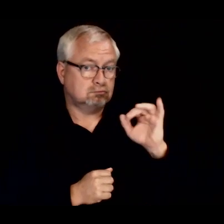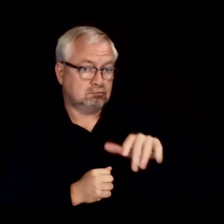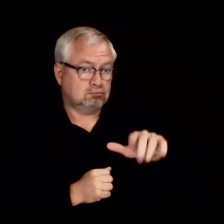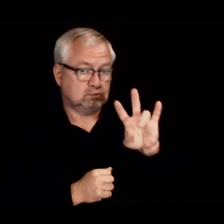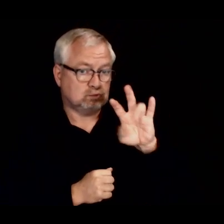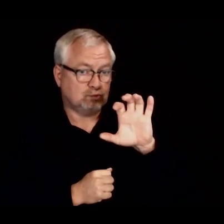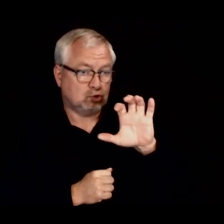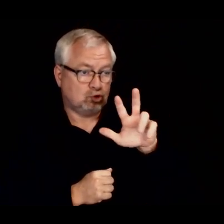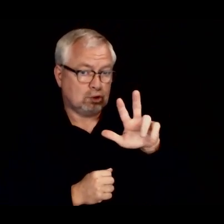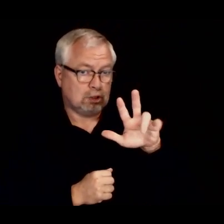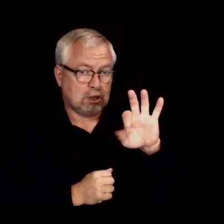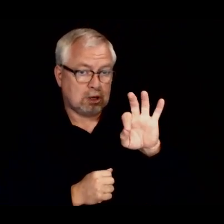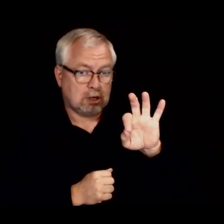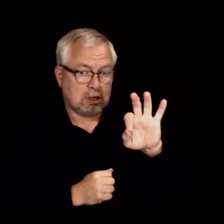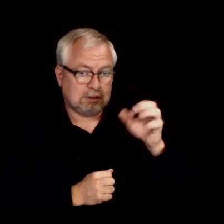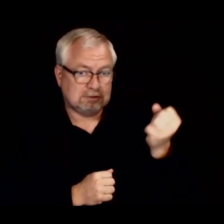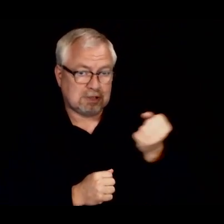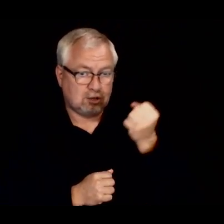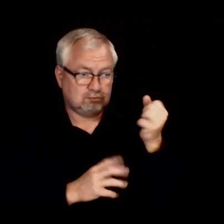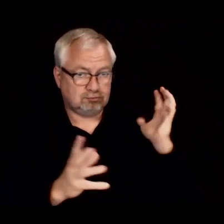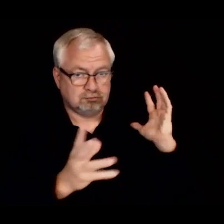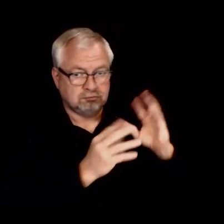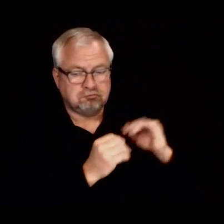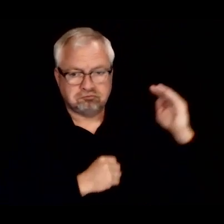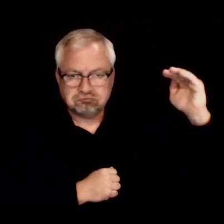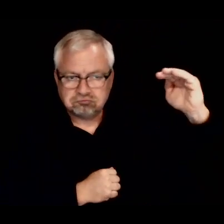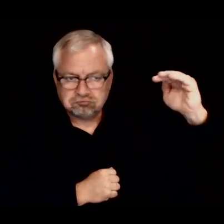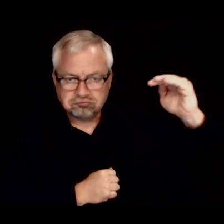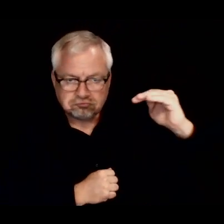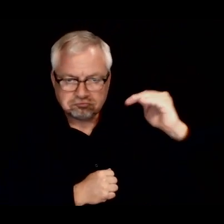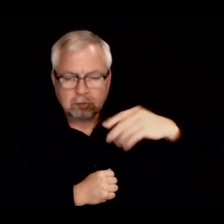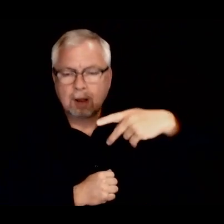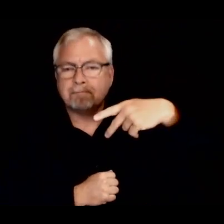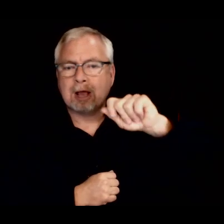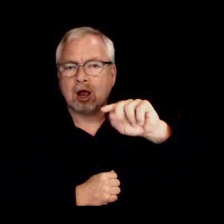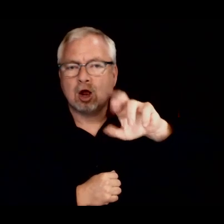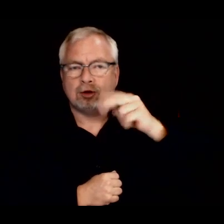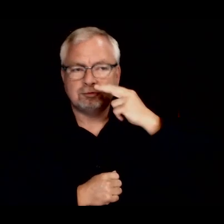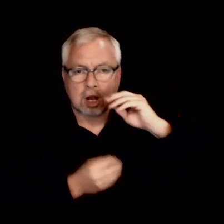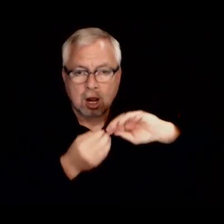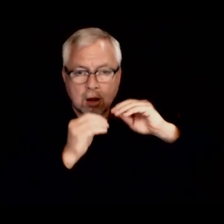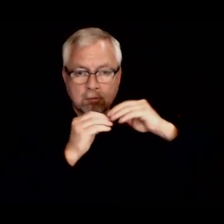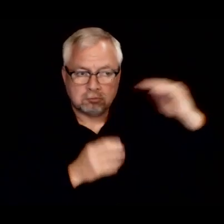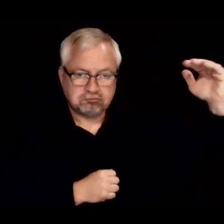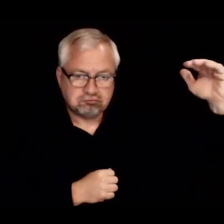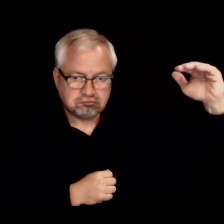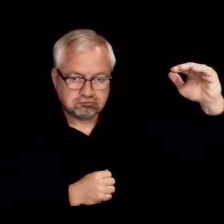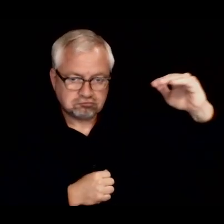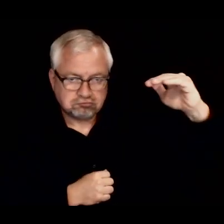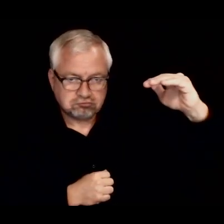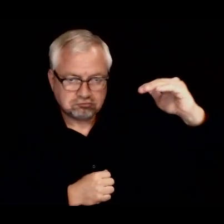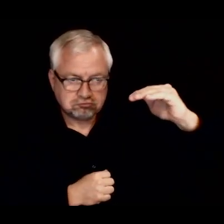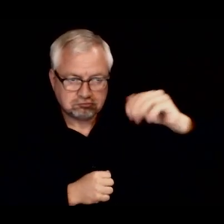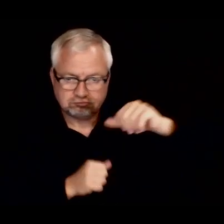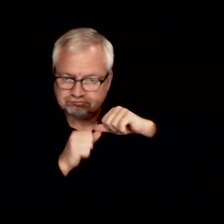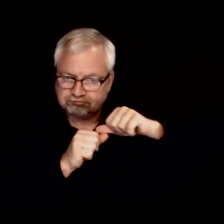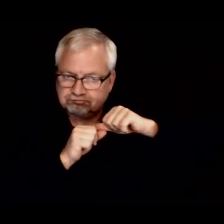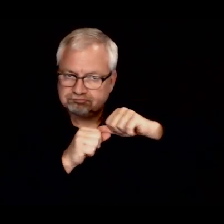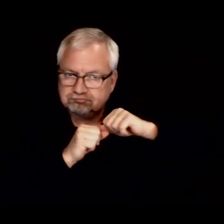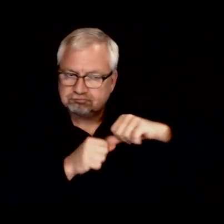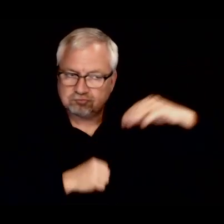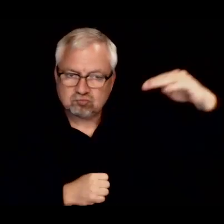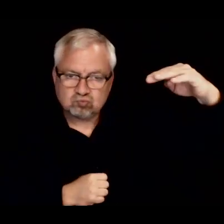the pattern that we have talked about in recent days' calls continues with a number of days of